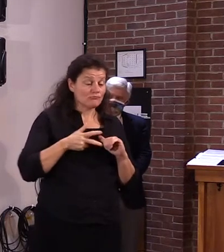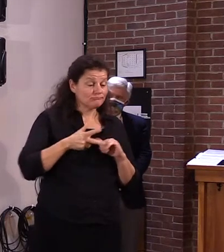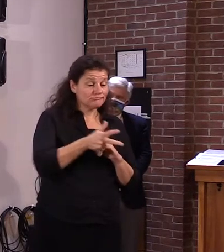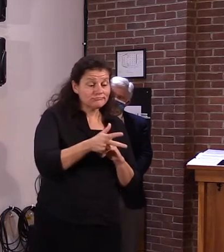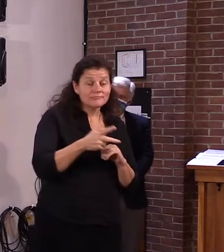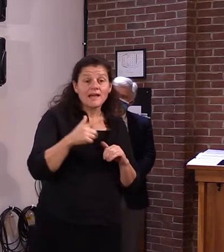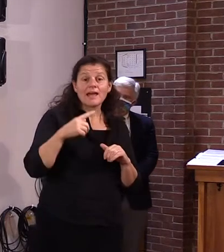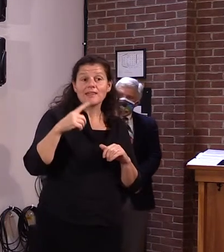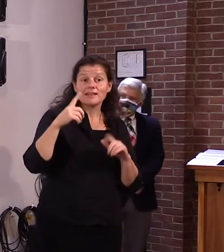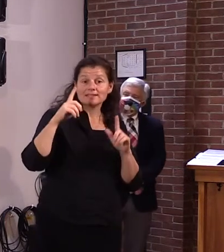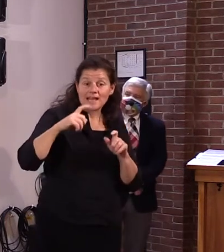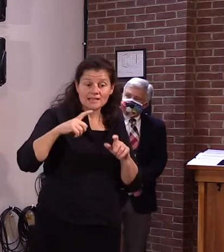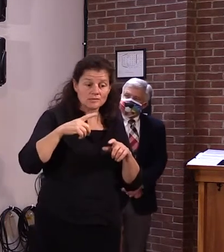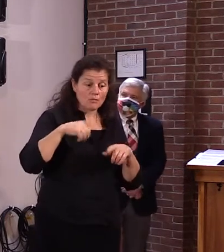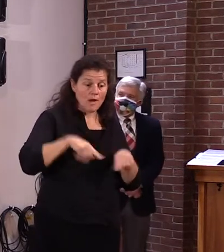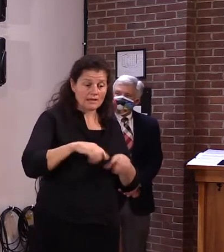winter?